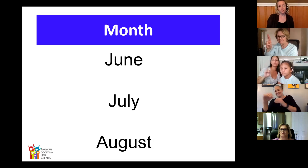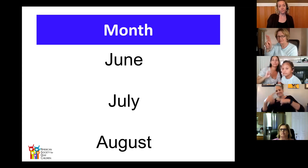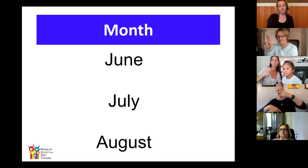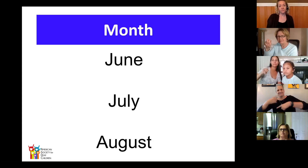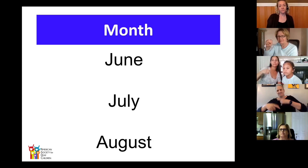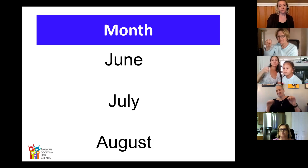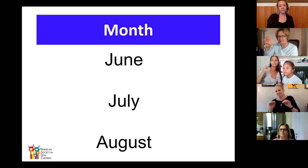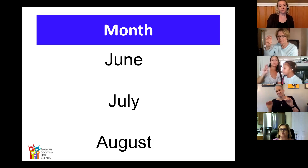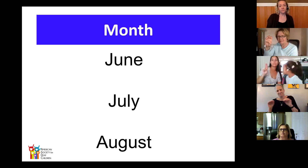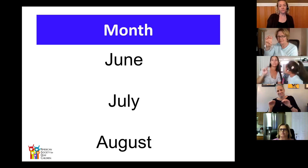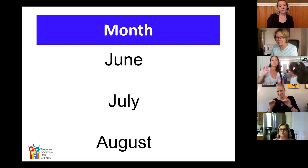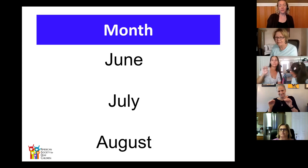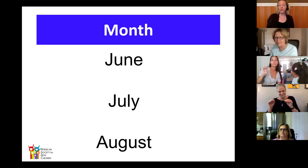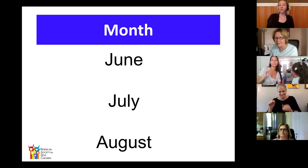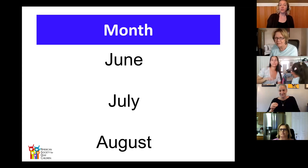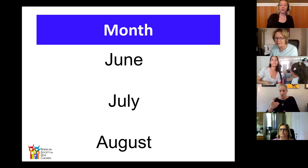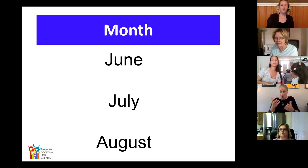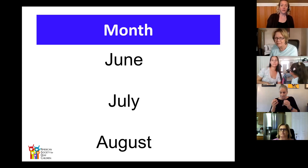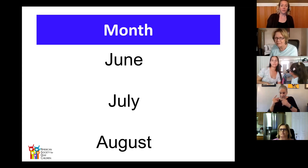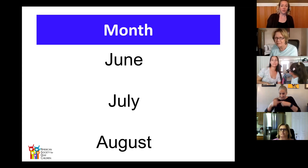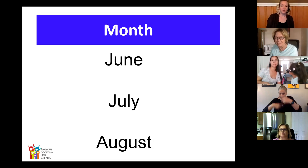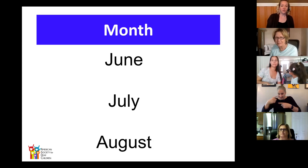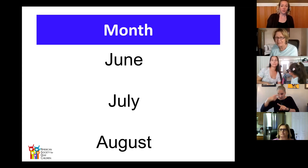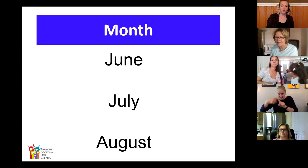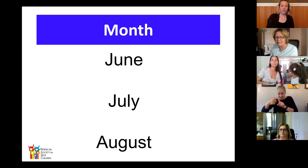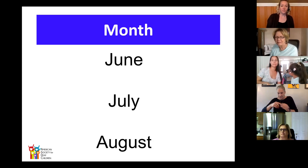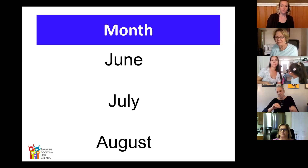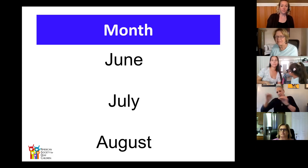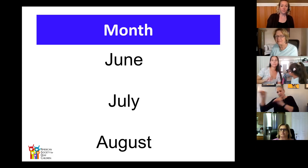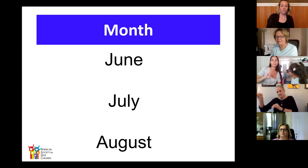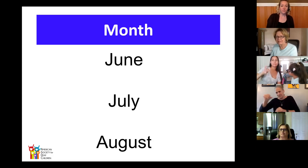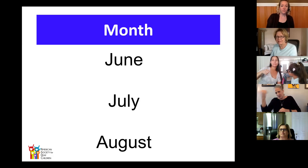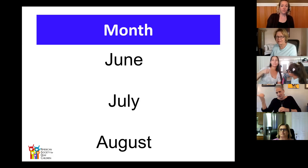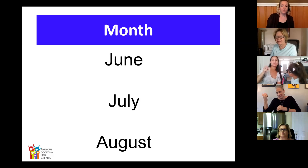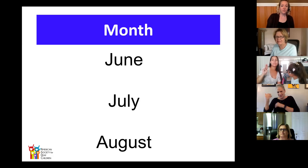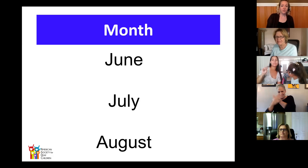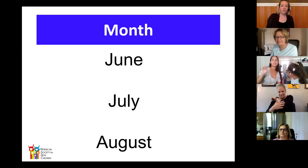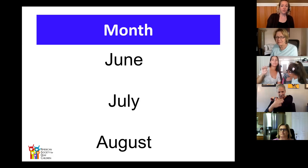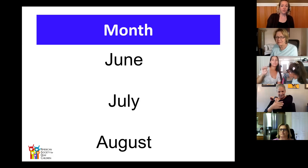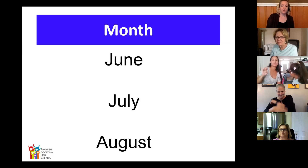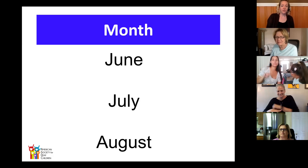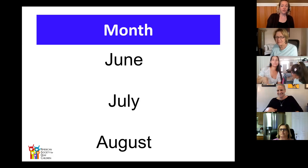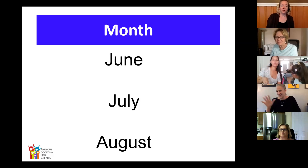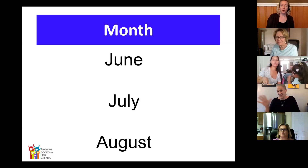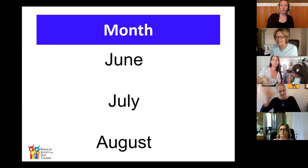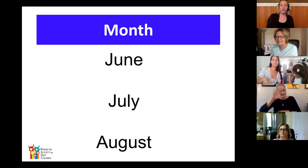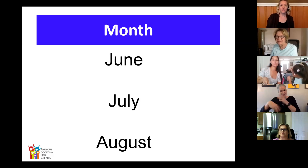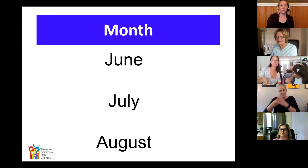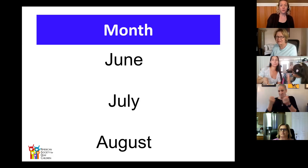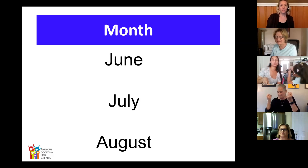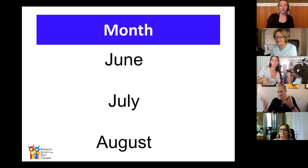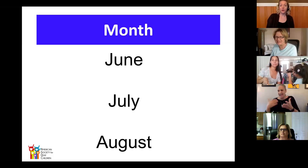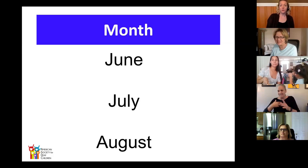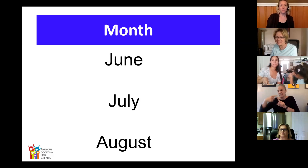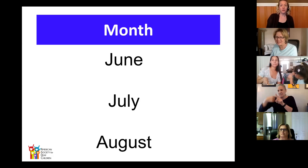No sign for that month, unfortunately. If you want to sign for all the months, you got to move